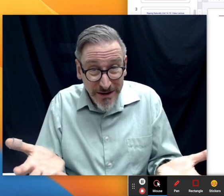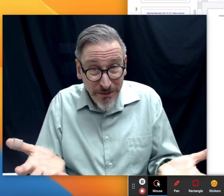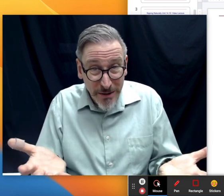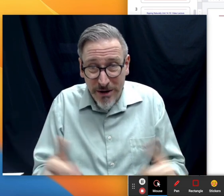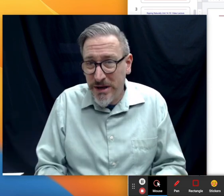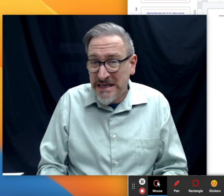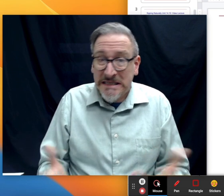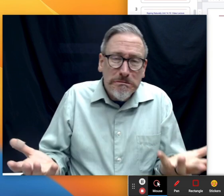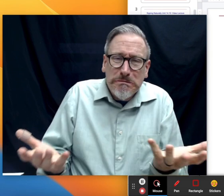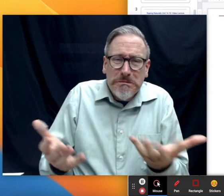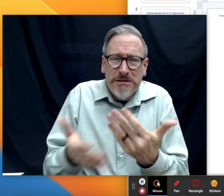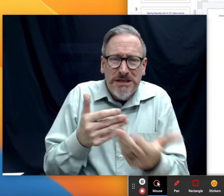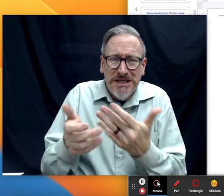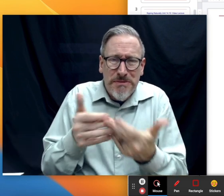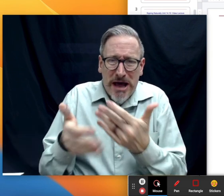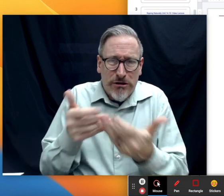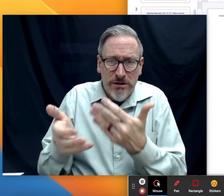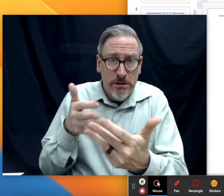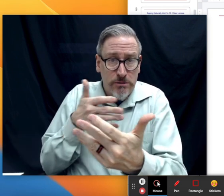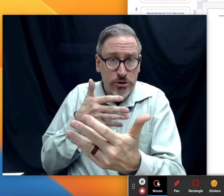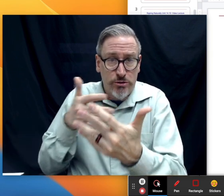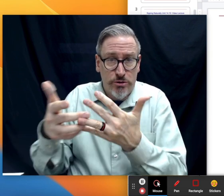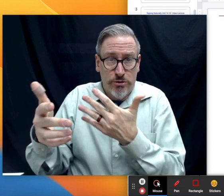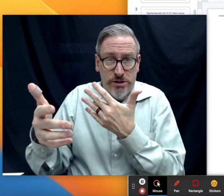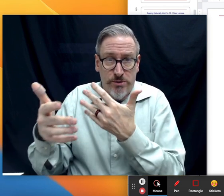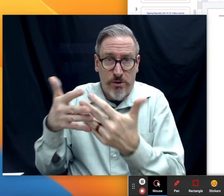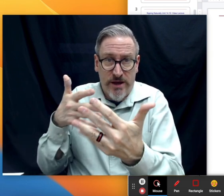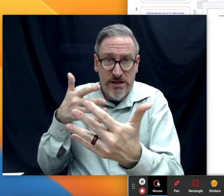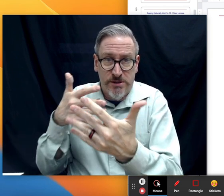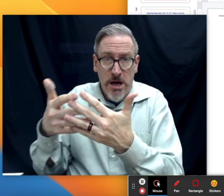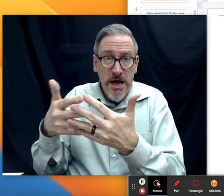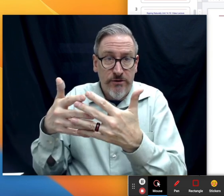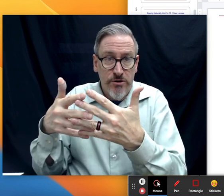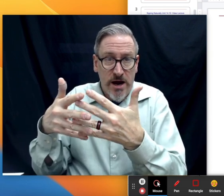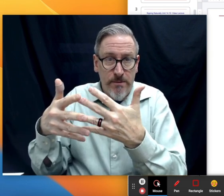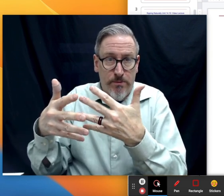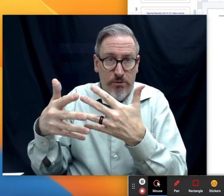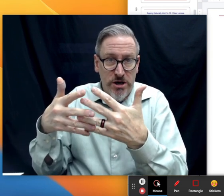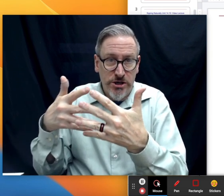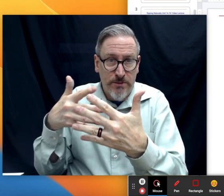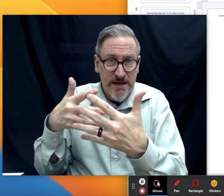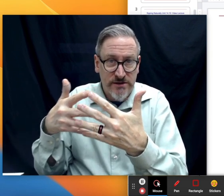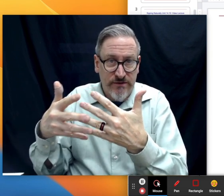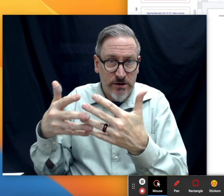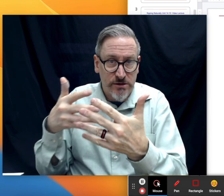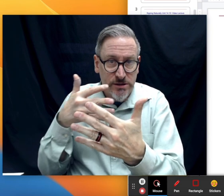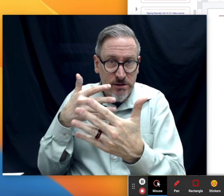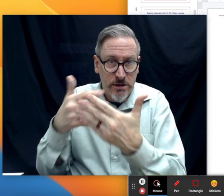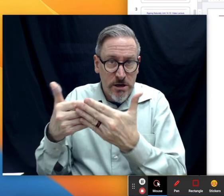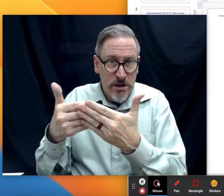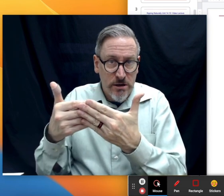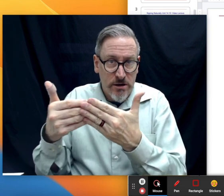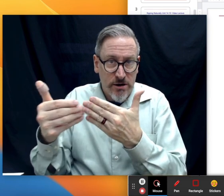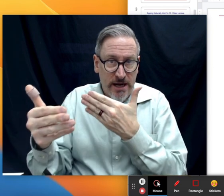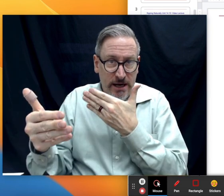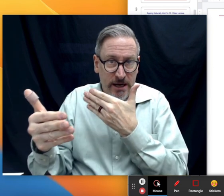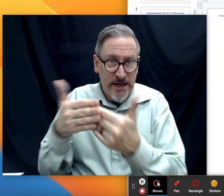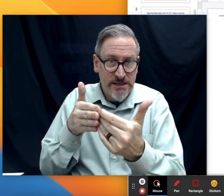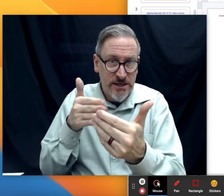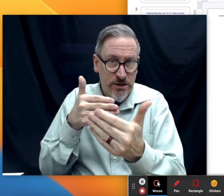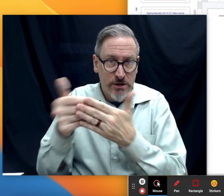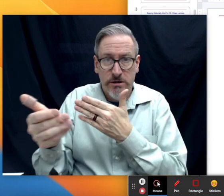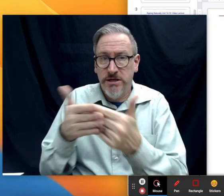Now you want to borrow it? Well, it doesn't matter. So both hands, they're not brushing past the fingers. They're